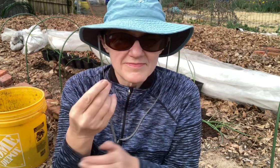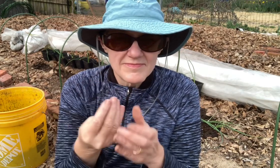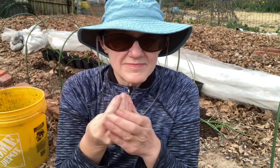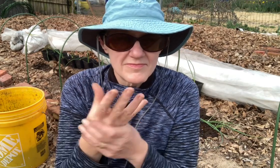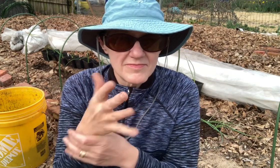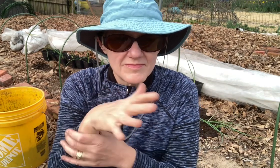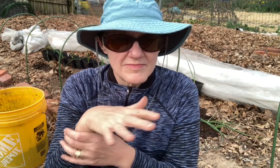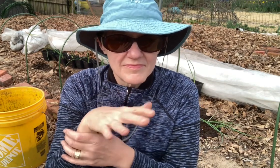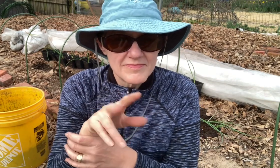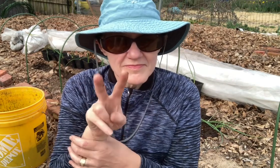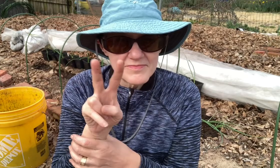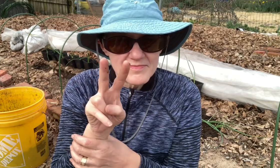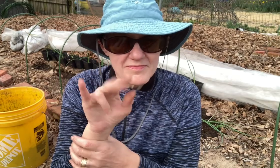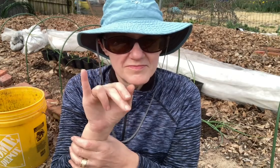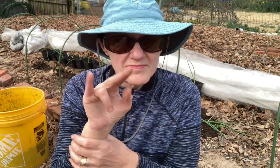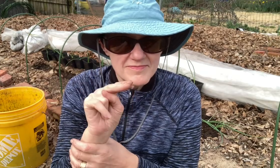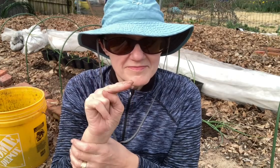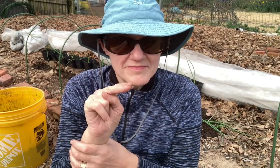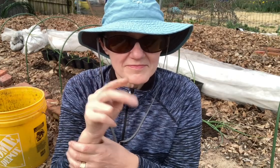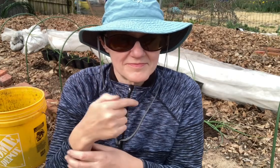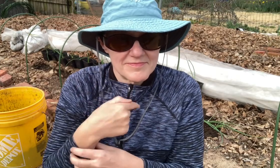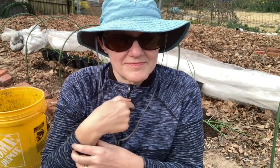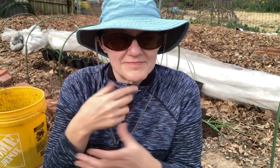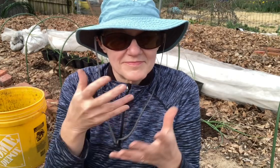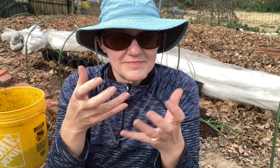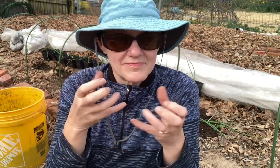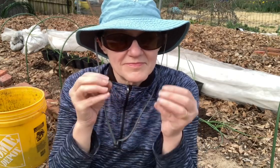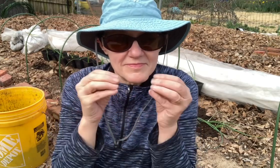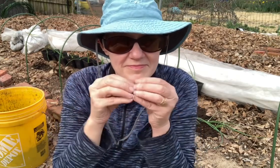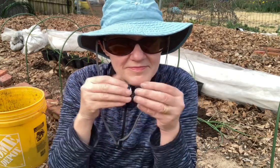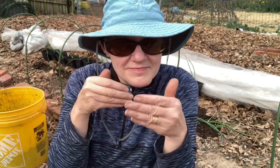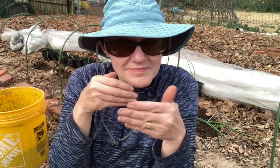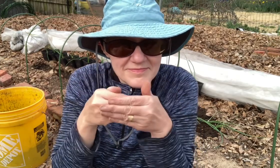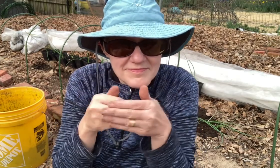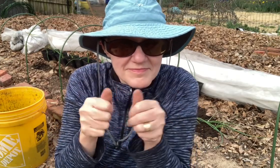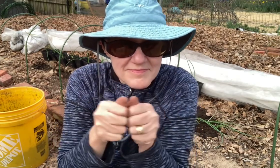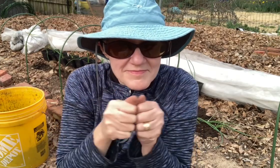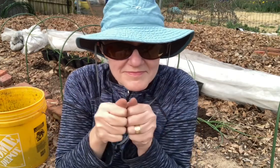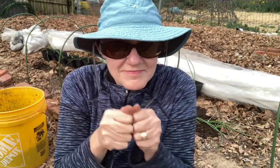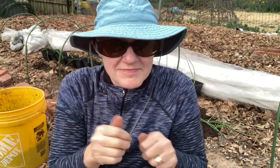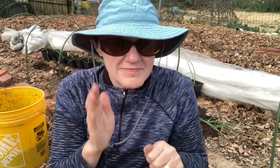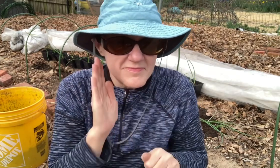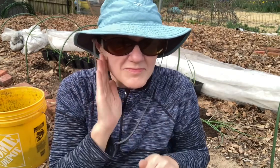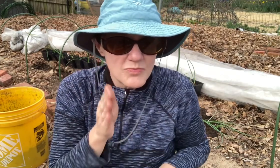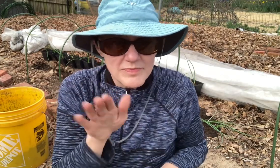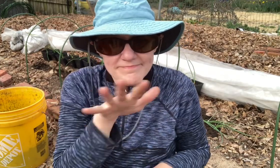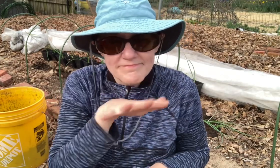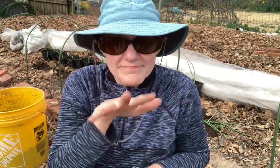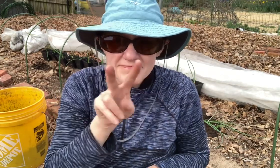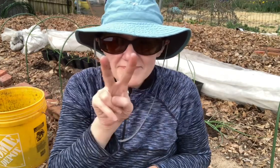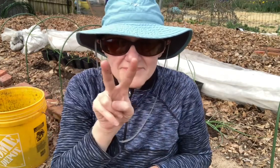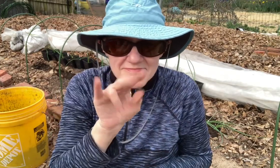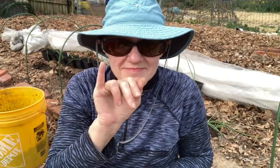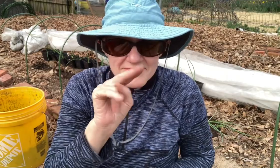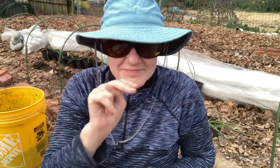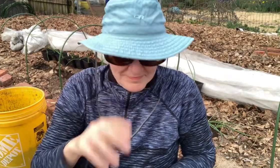cipollone. I think that's how you say it. They're only going to be about a 2-inch bulb, so I want to space them close together. We're going to put them